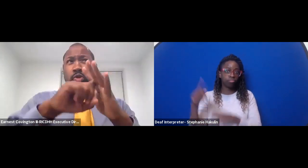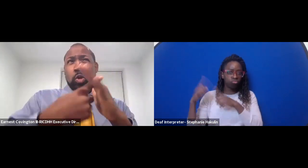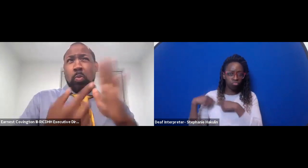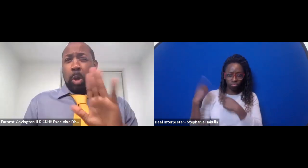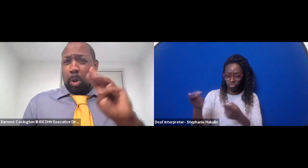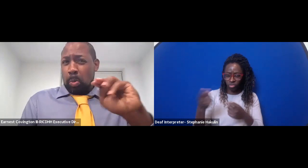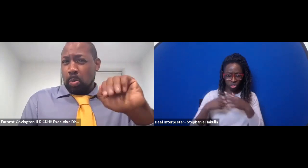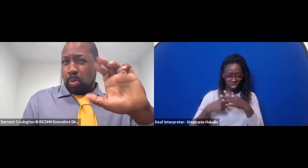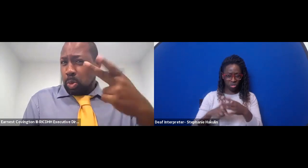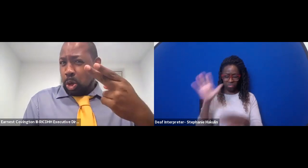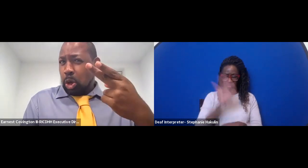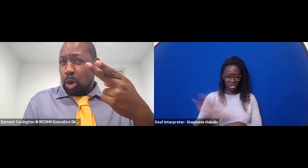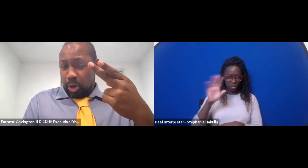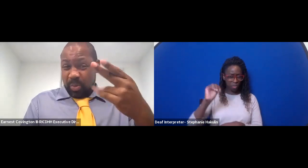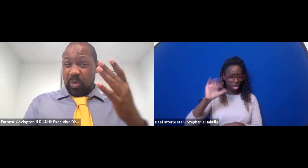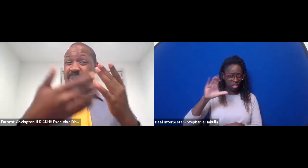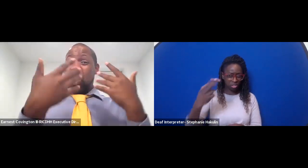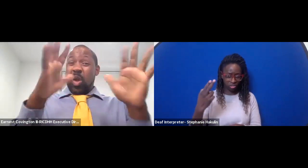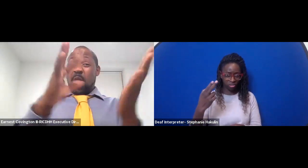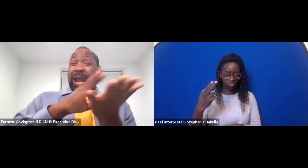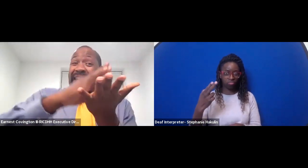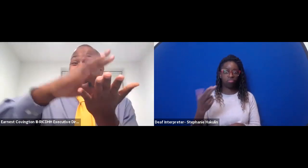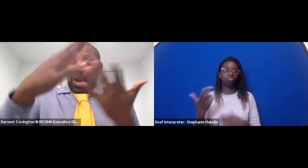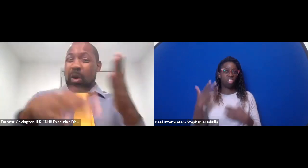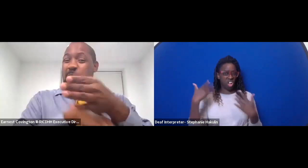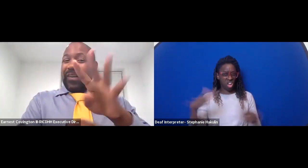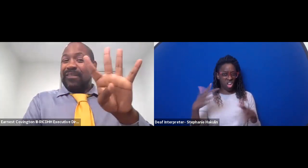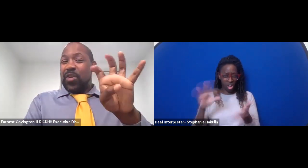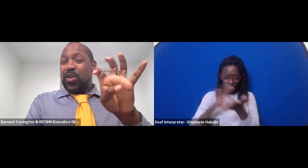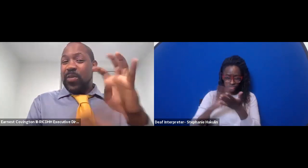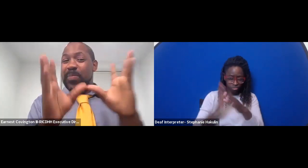now by Zoom. We started in March.